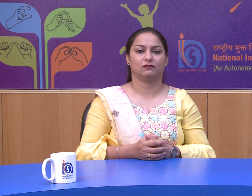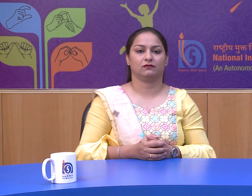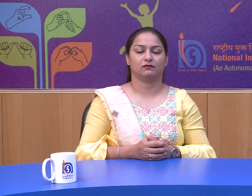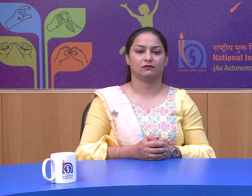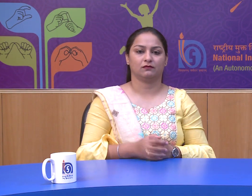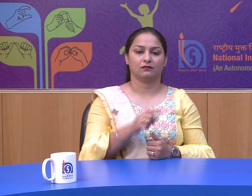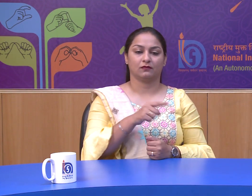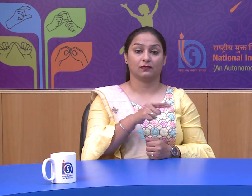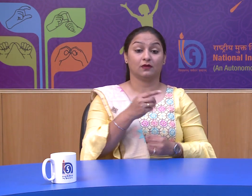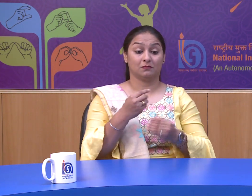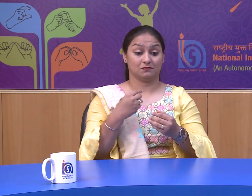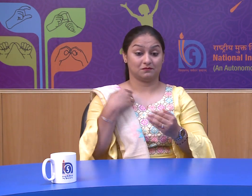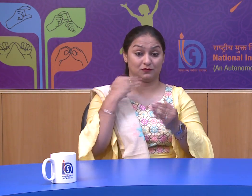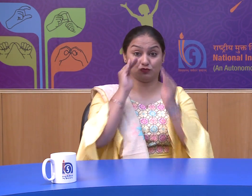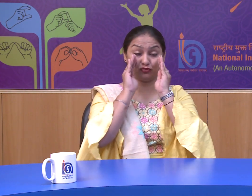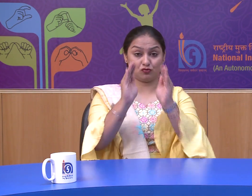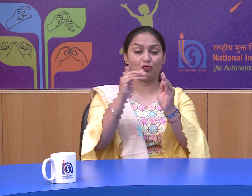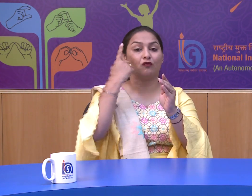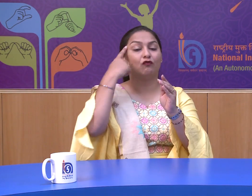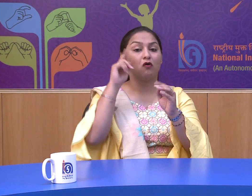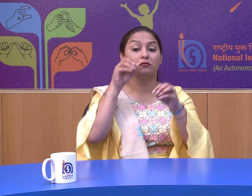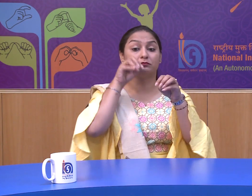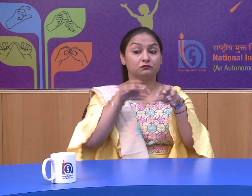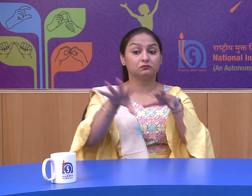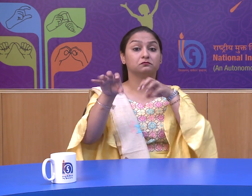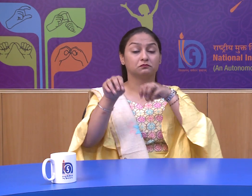This indicates the influence of